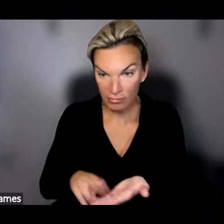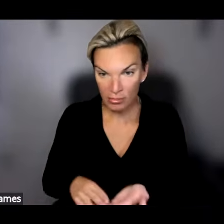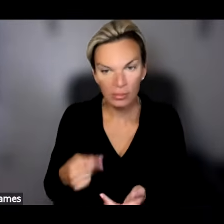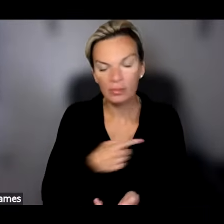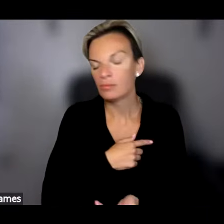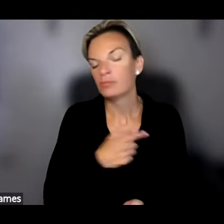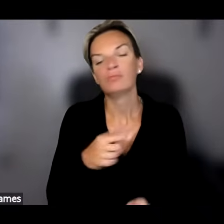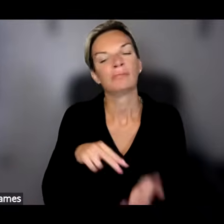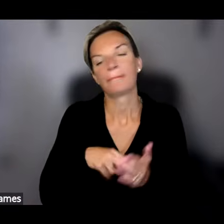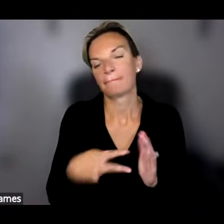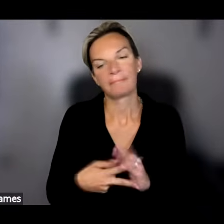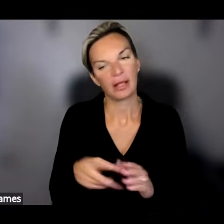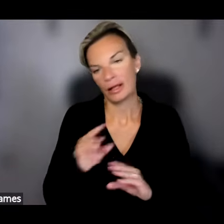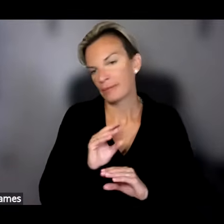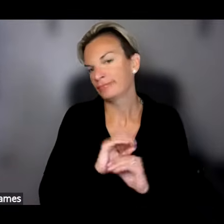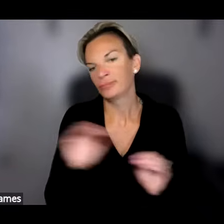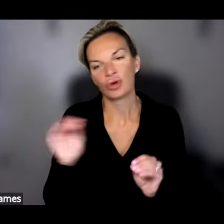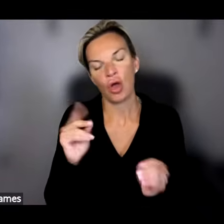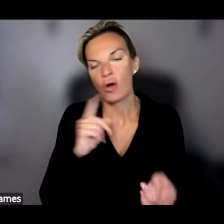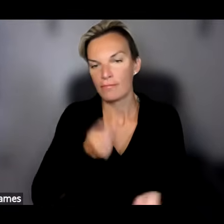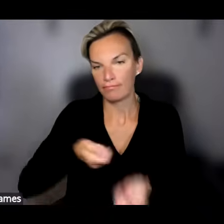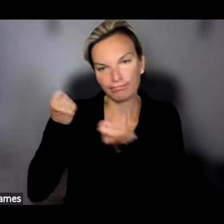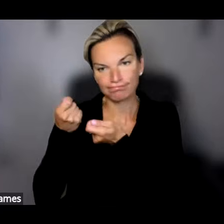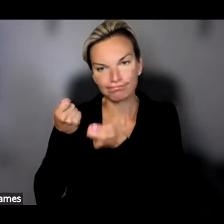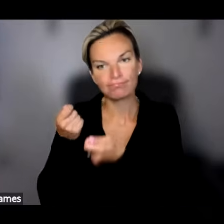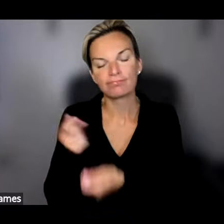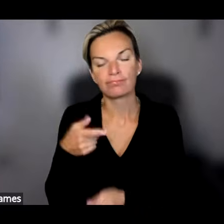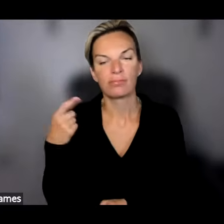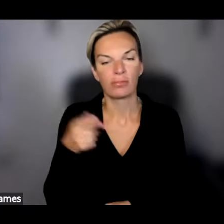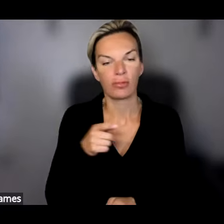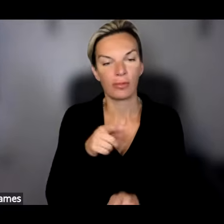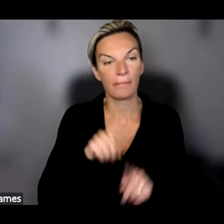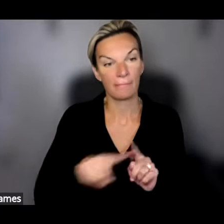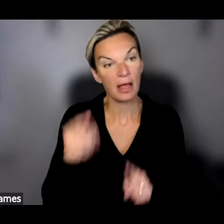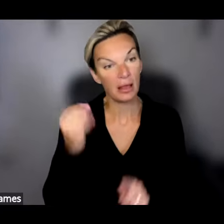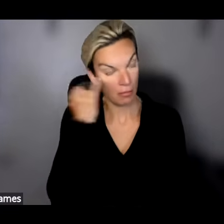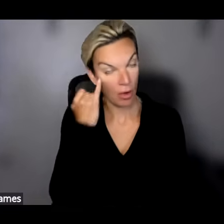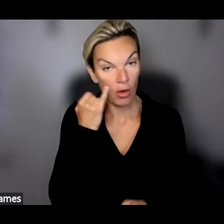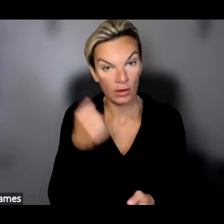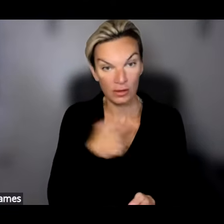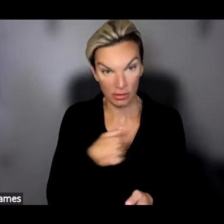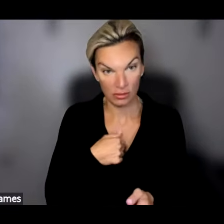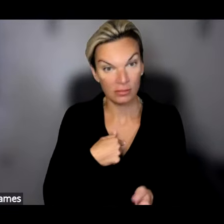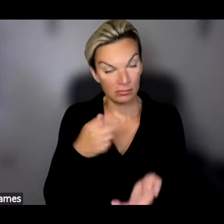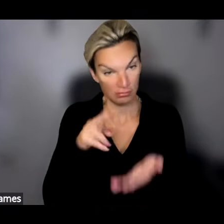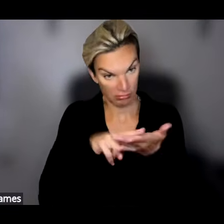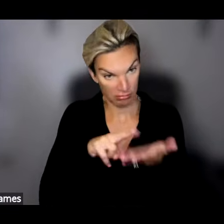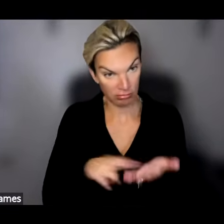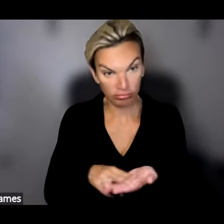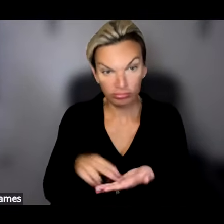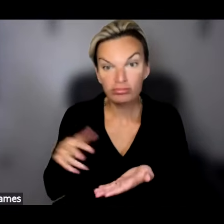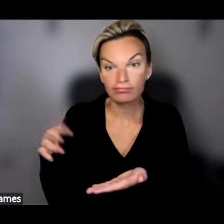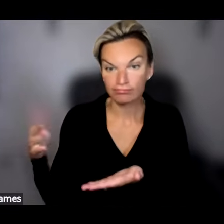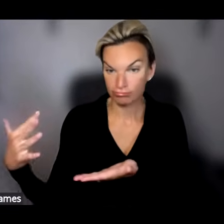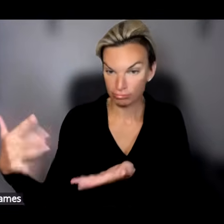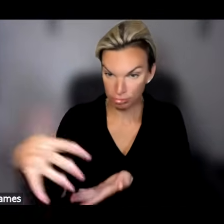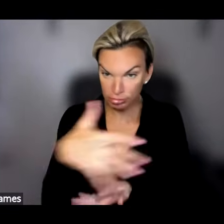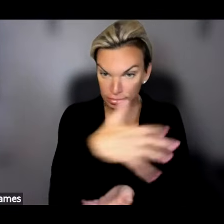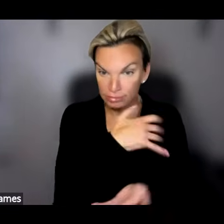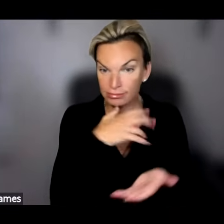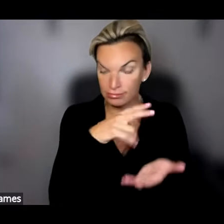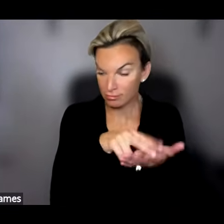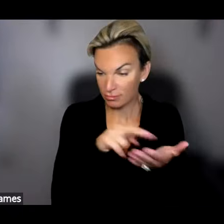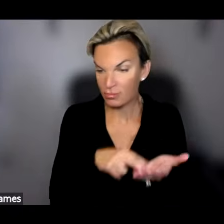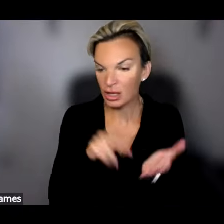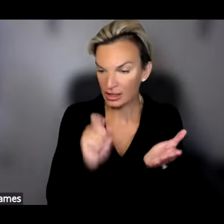collect enough signatures, Victoria Bishop will have every opportunity to defend herself, her conduct directly to